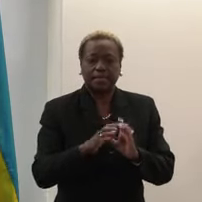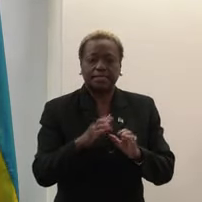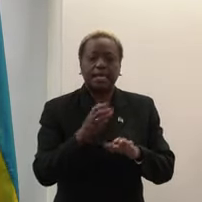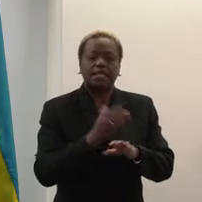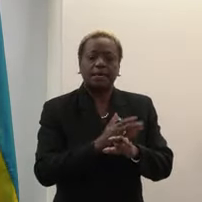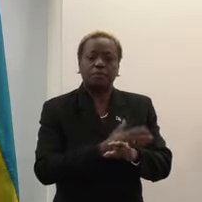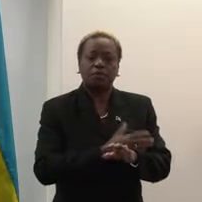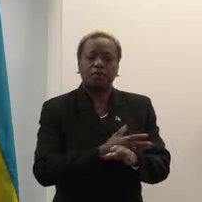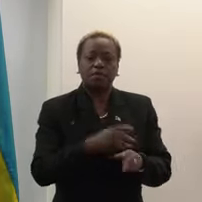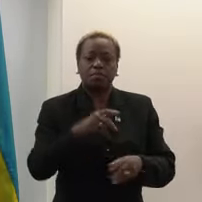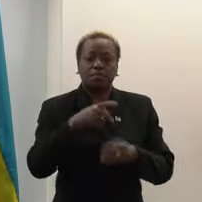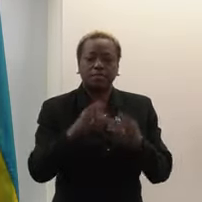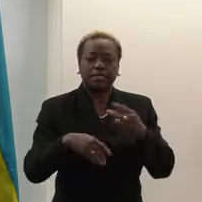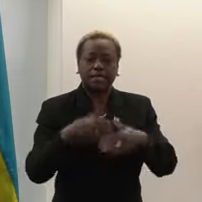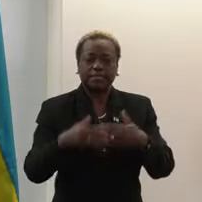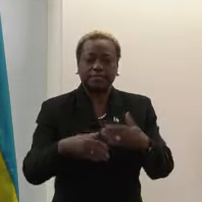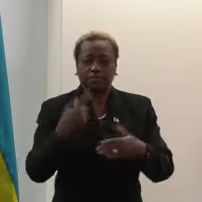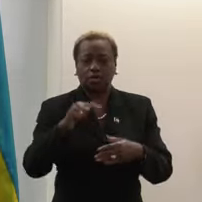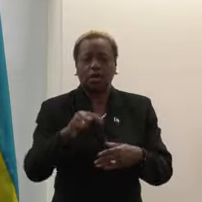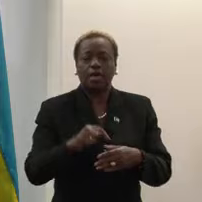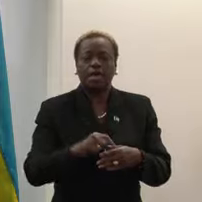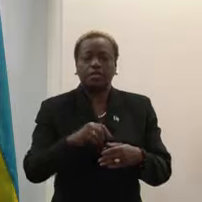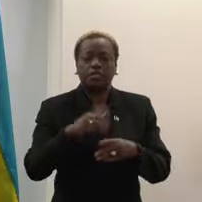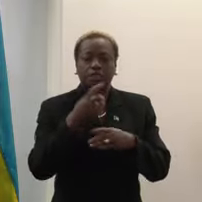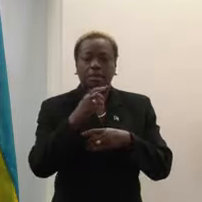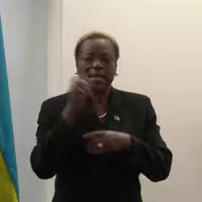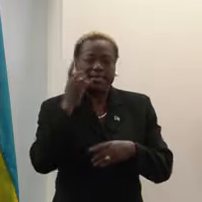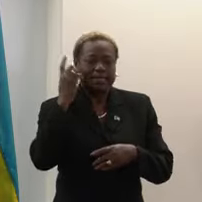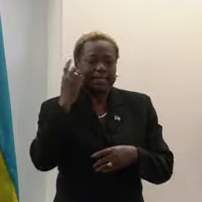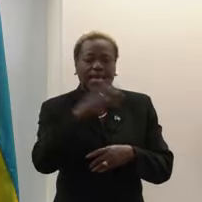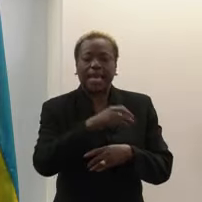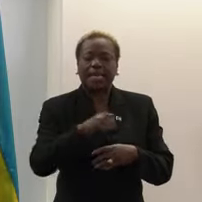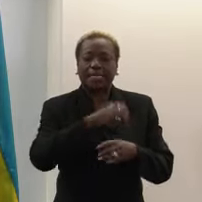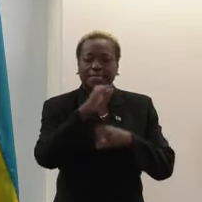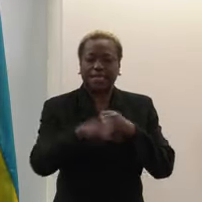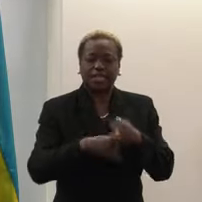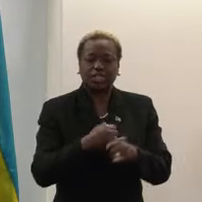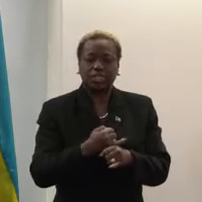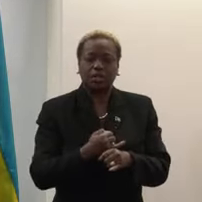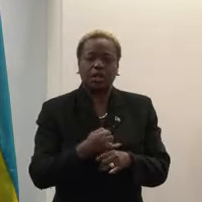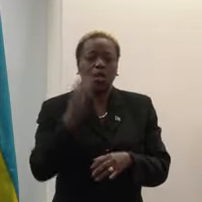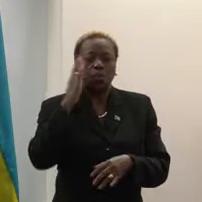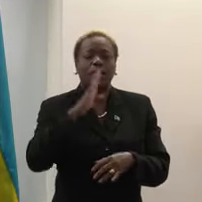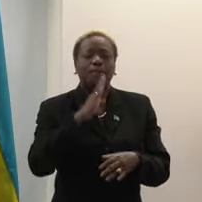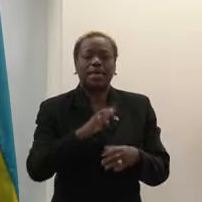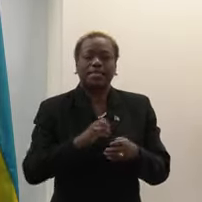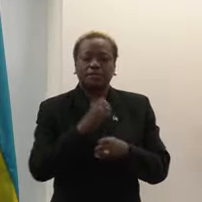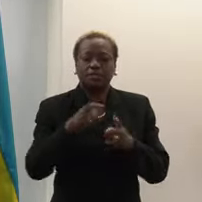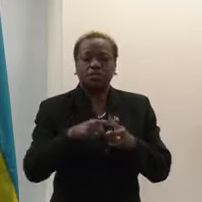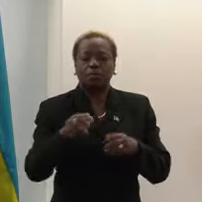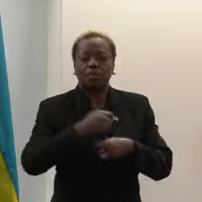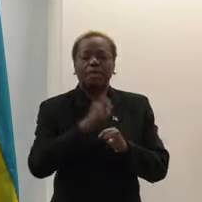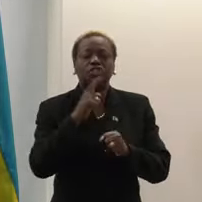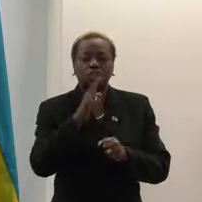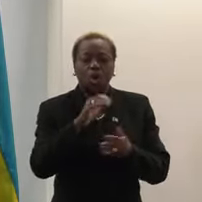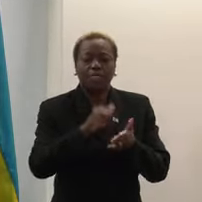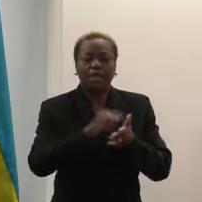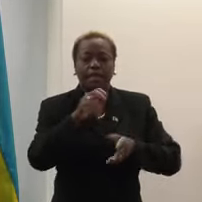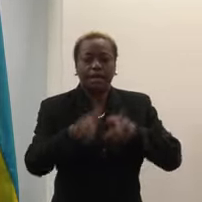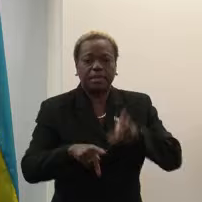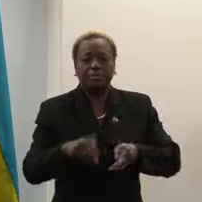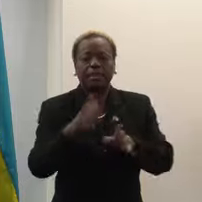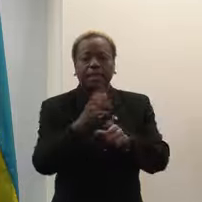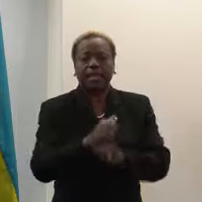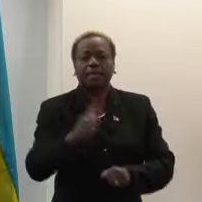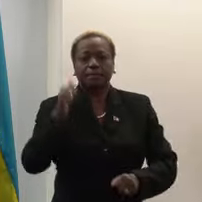for investment projects, both domestic and international, will be accelerated to ensure we get people back to